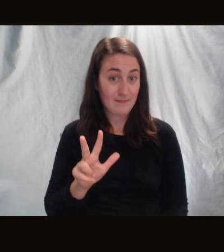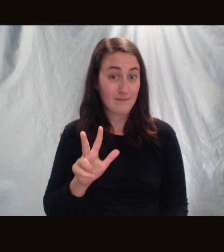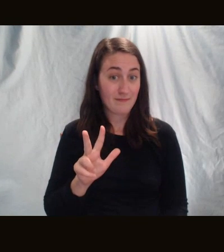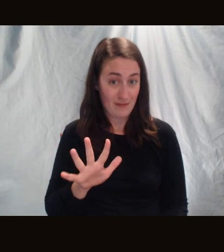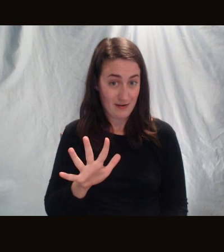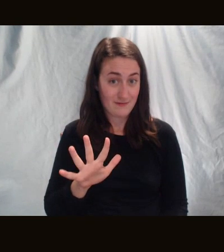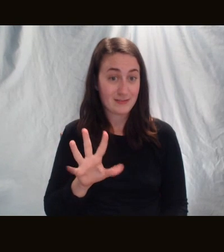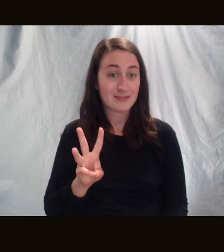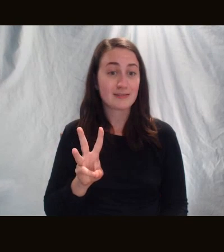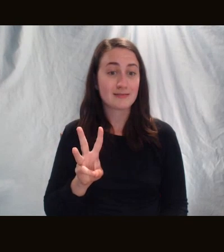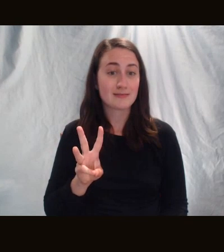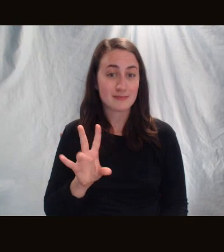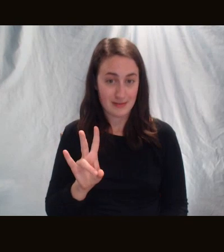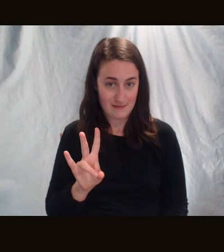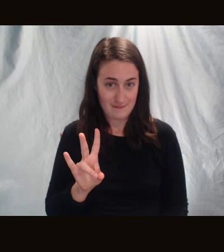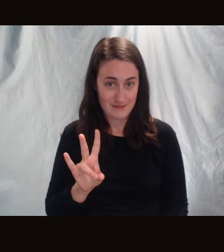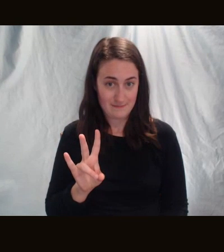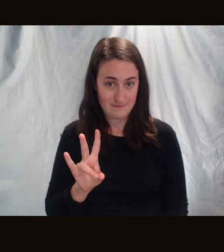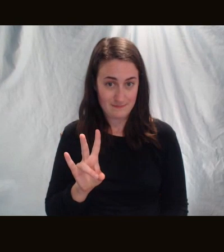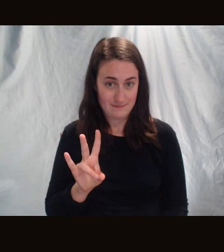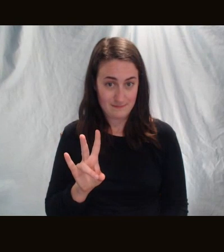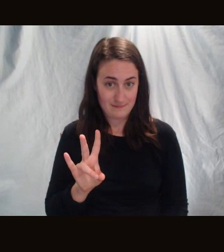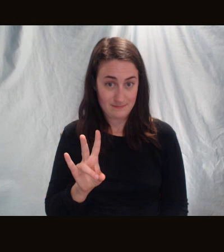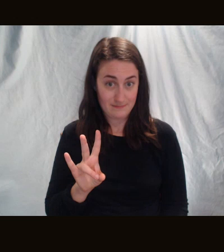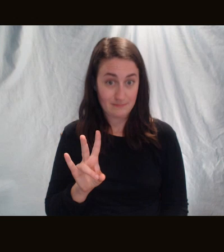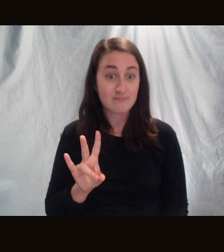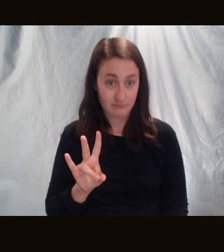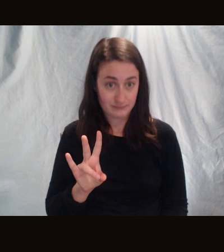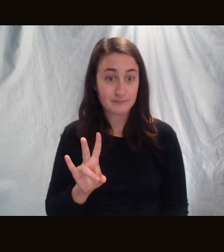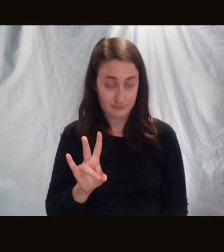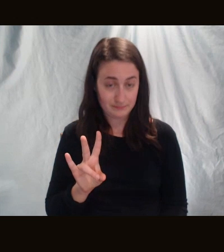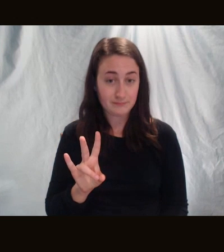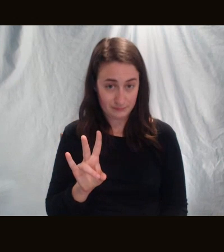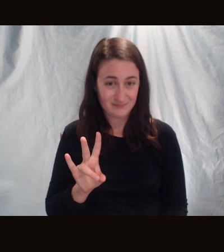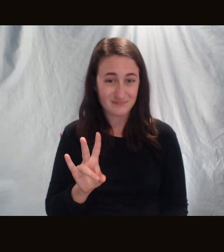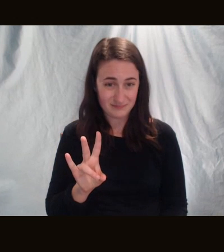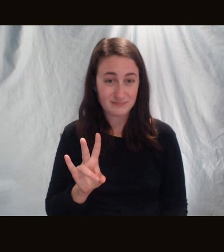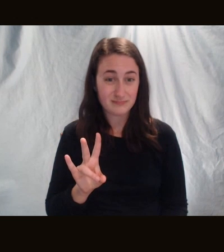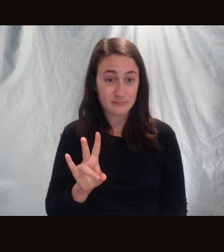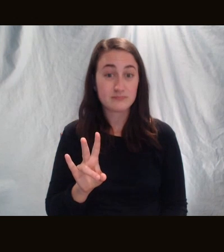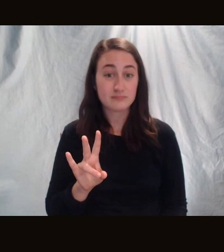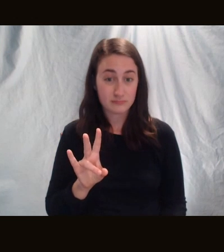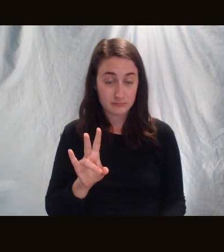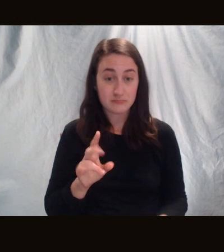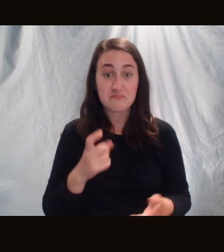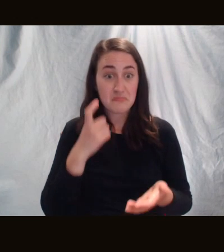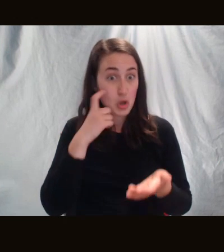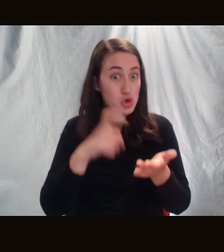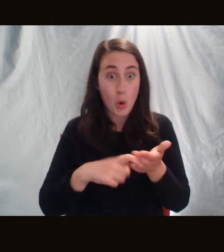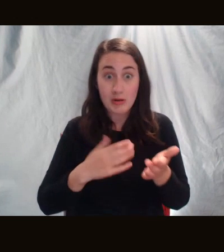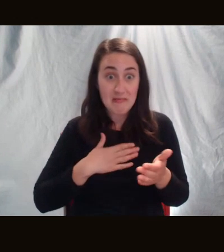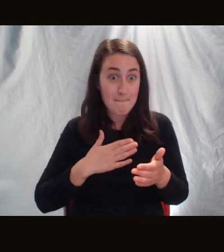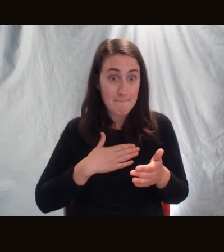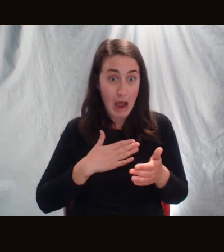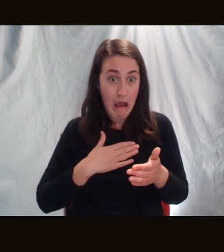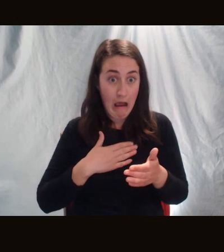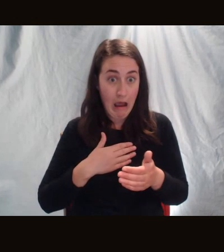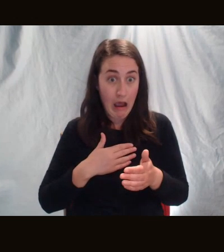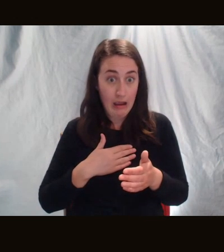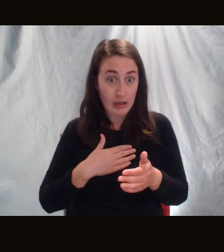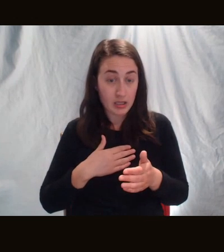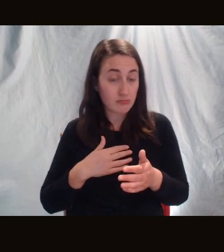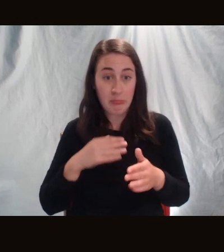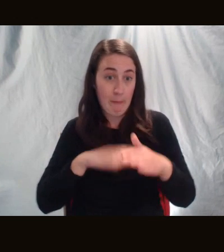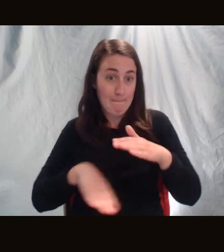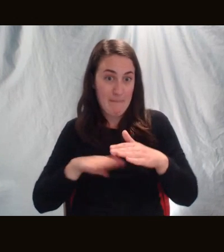and 5, 6, 7. Okay, notice how I continue to take my basic step while she's doing the turn.